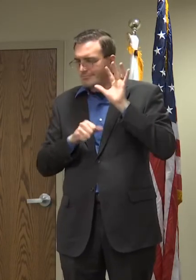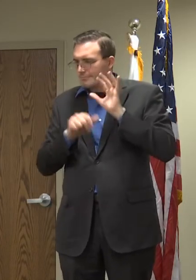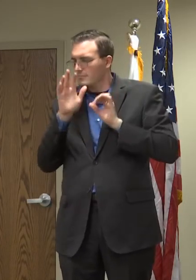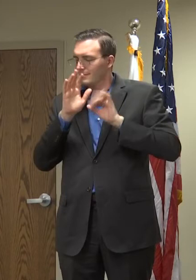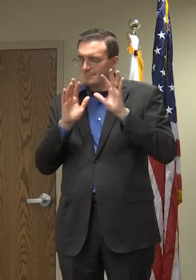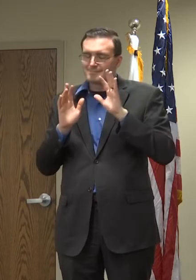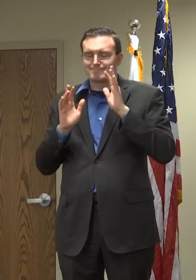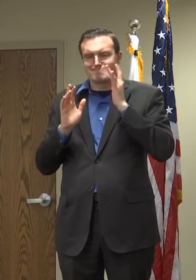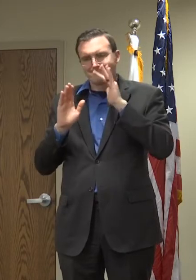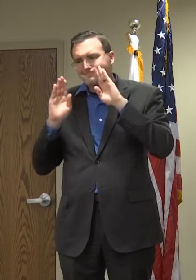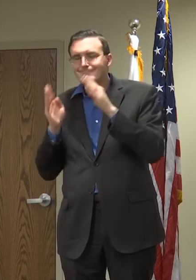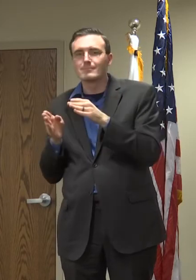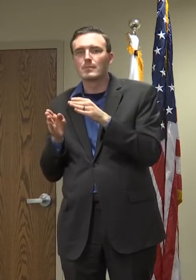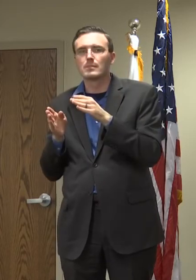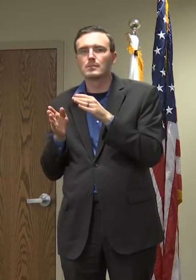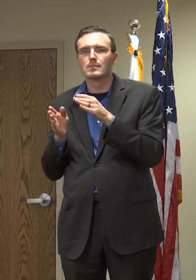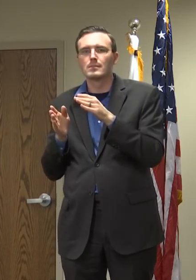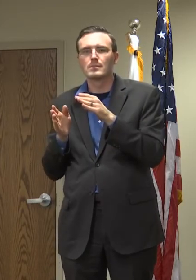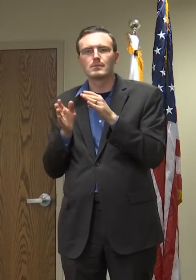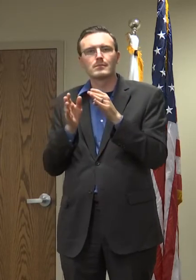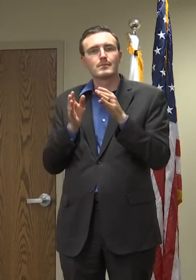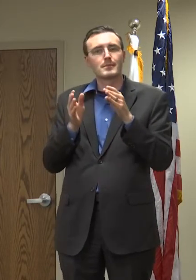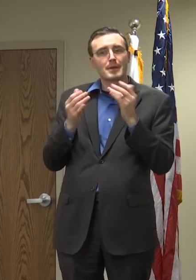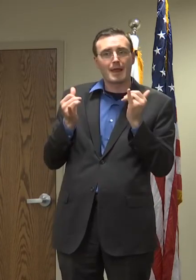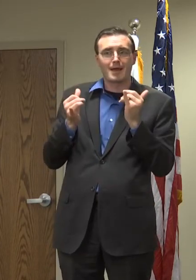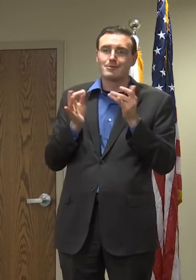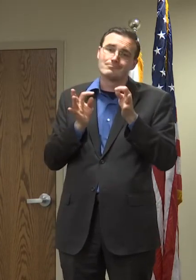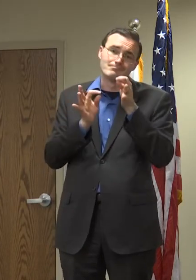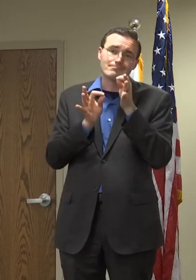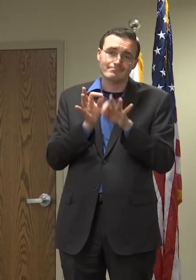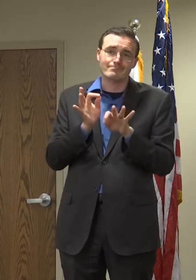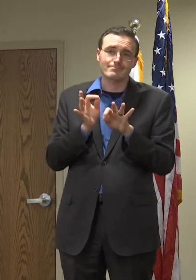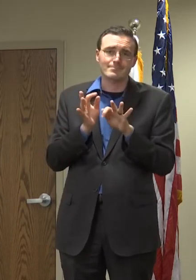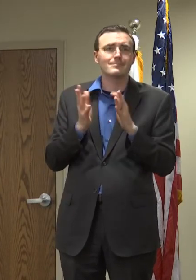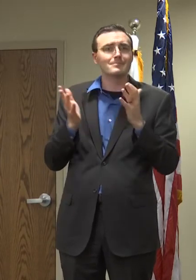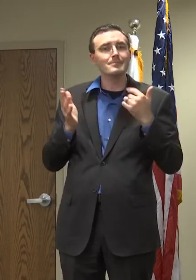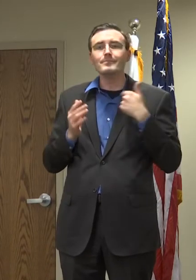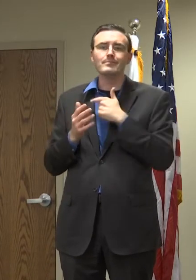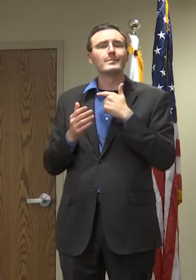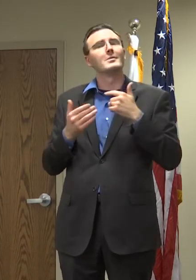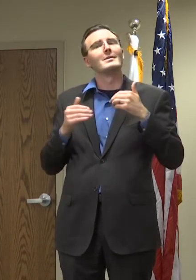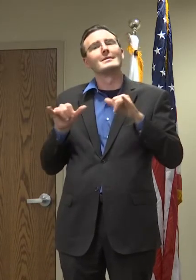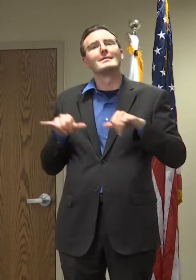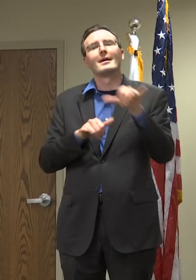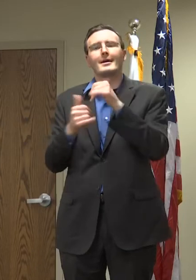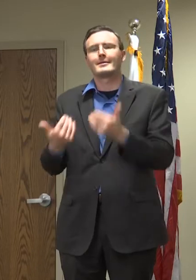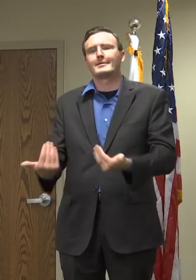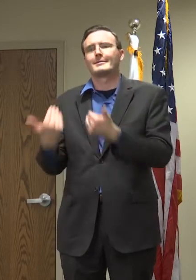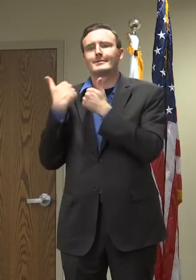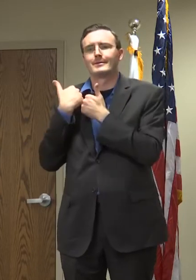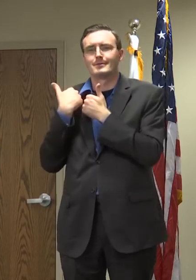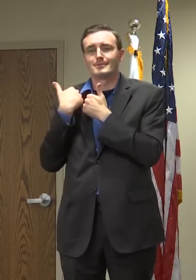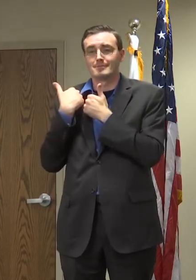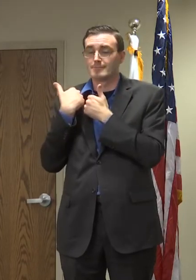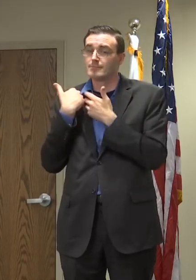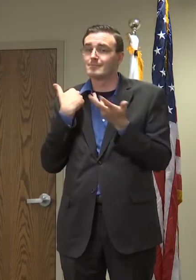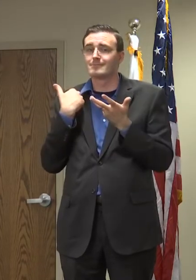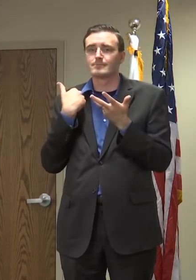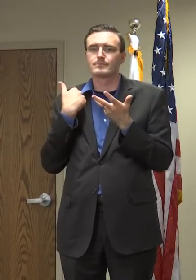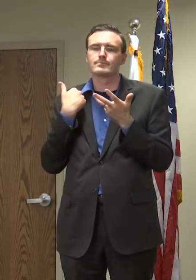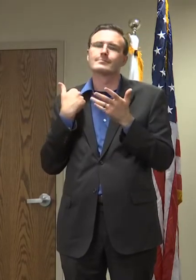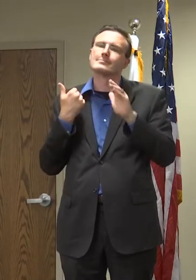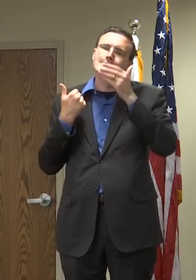things. Play your role in our continued fight against COVID-19. Wear the face covering. Wash your